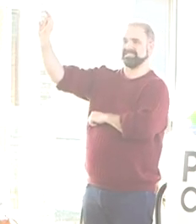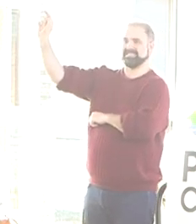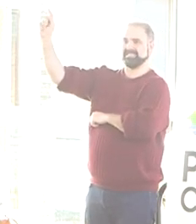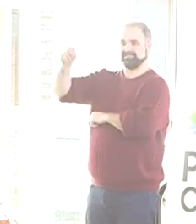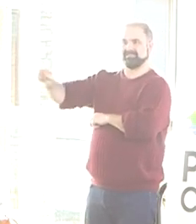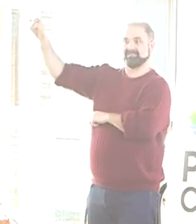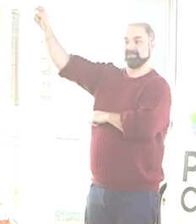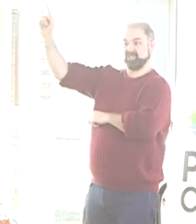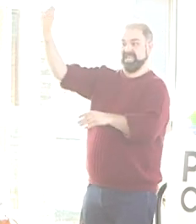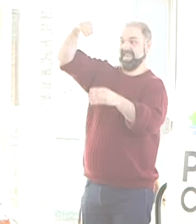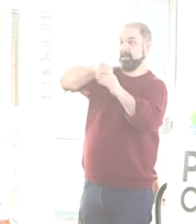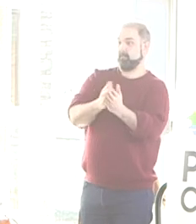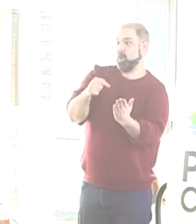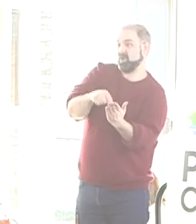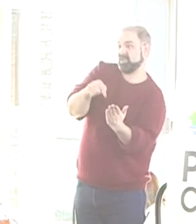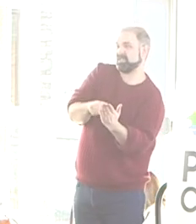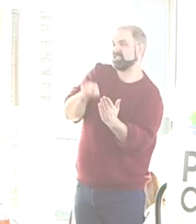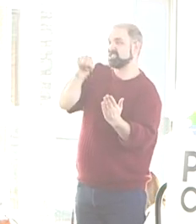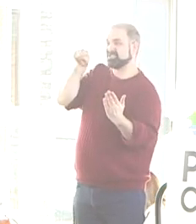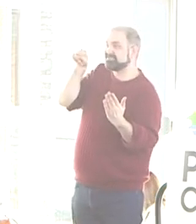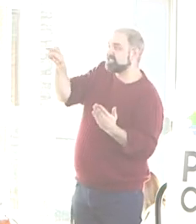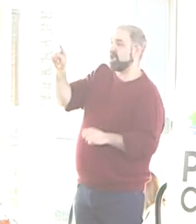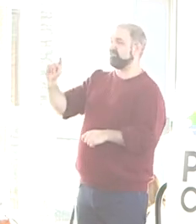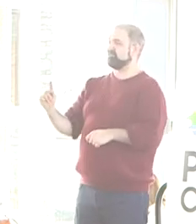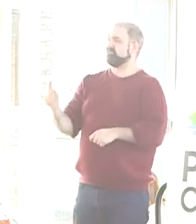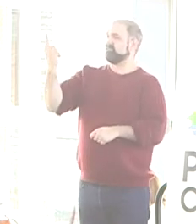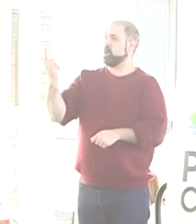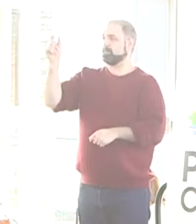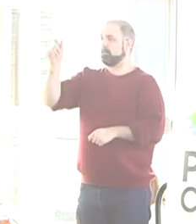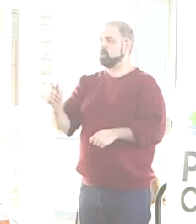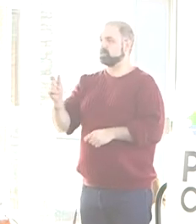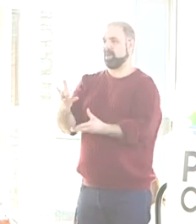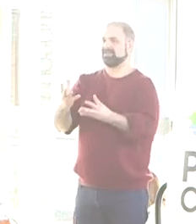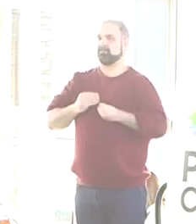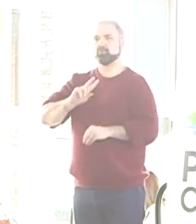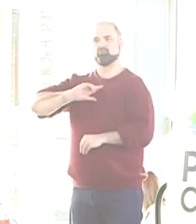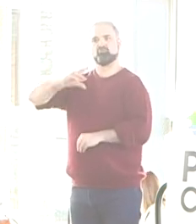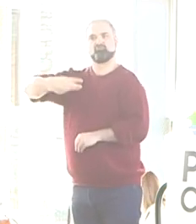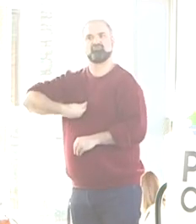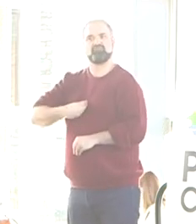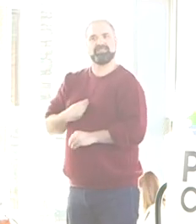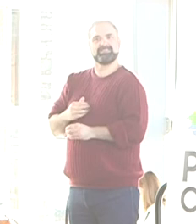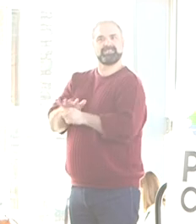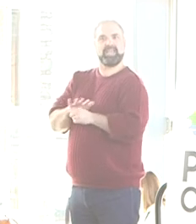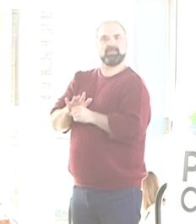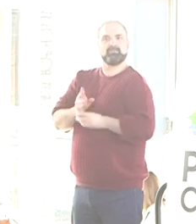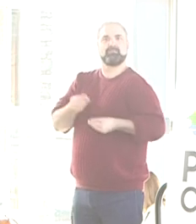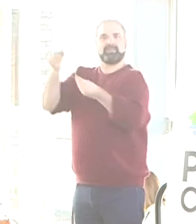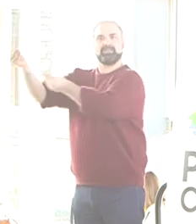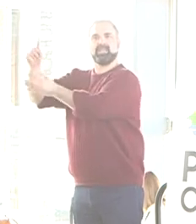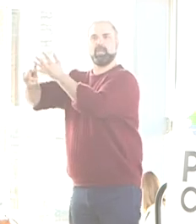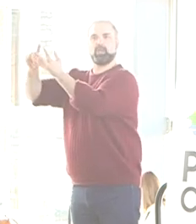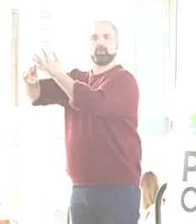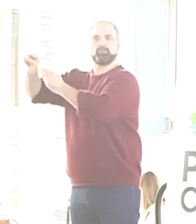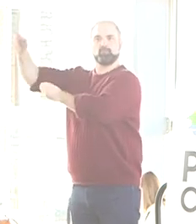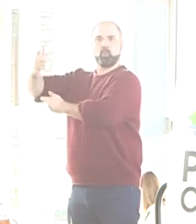also in that book. She was the first person to take a trans case to the European Court of Human Rights, because in